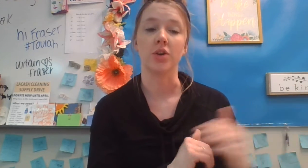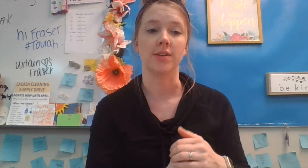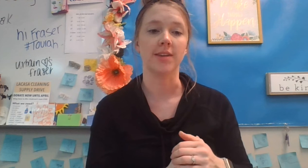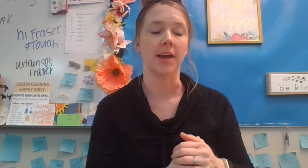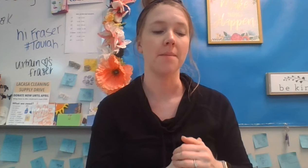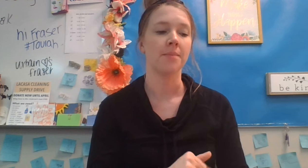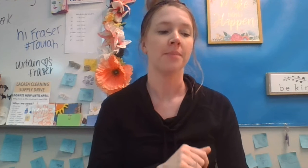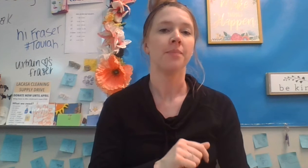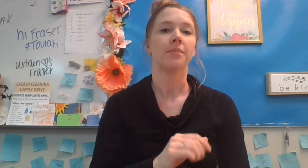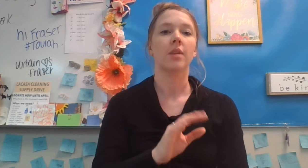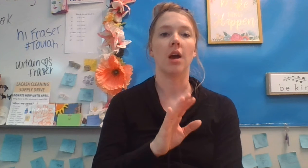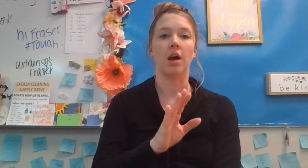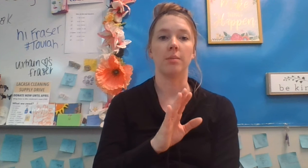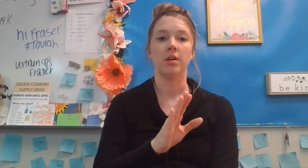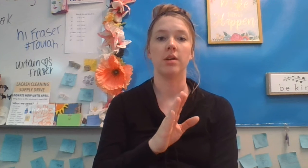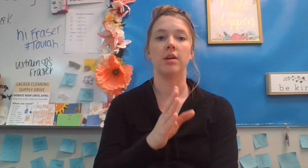in just a second.